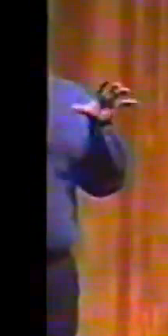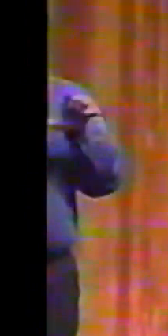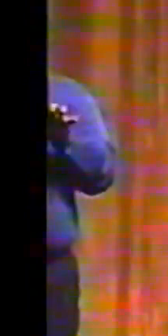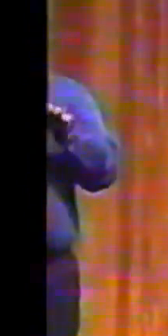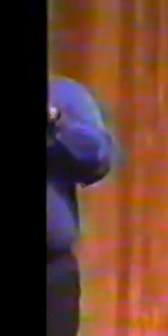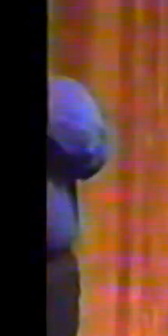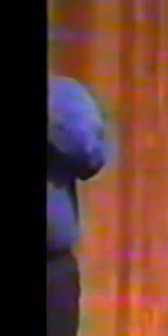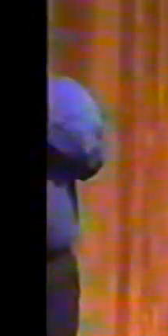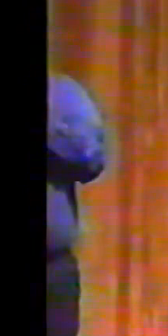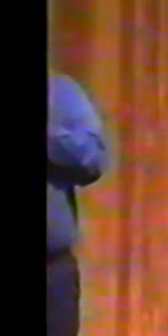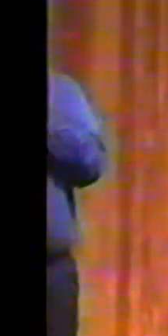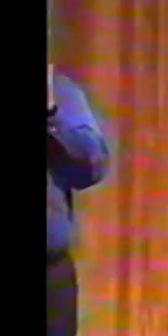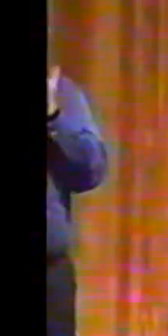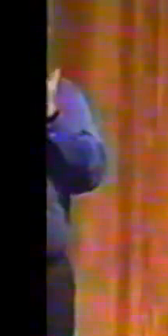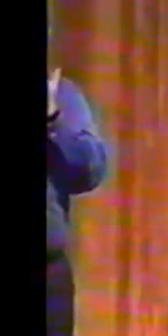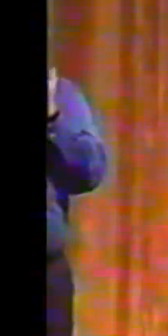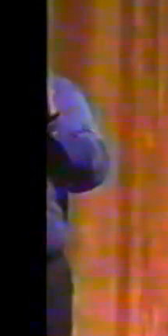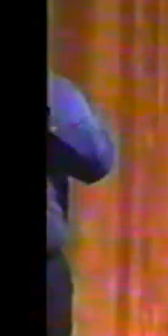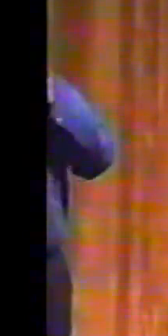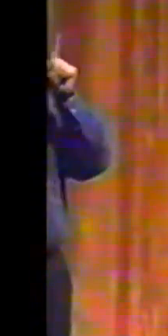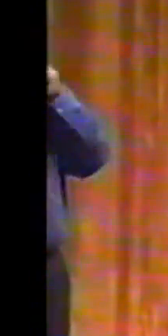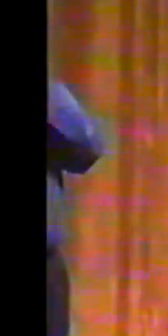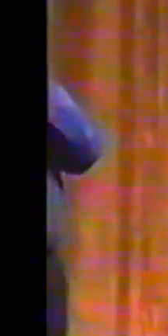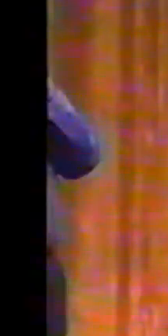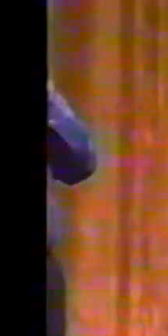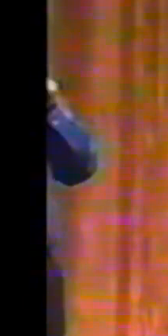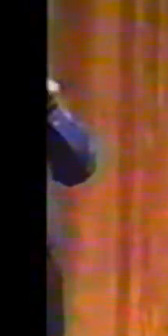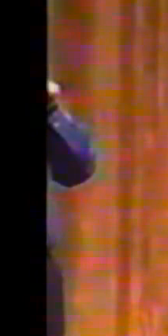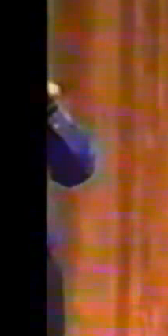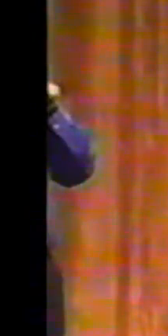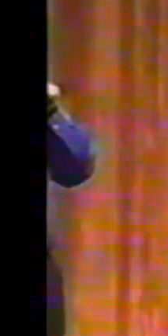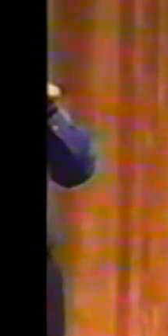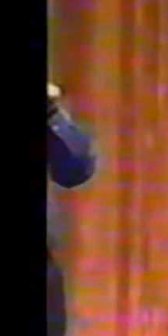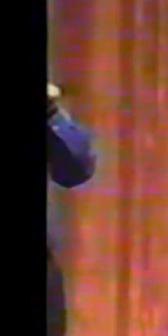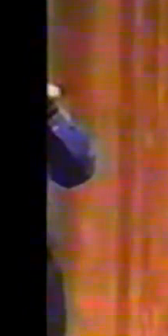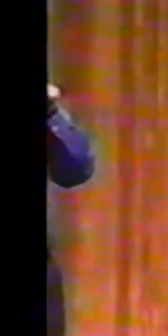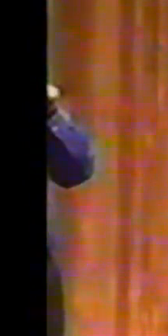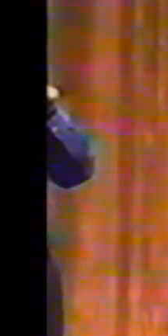cases. But they're also working with